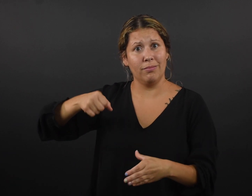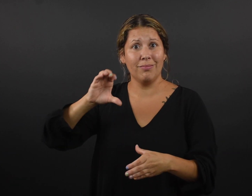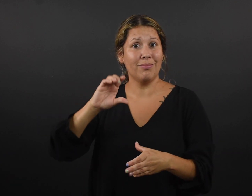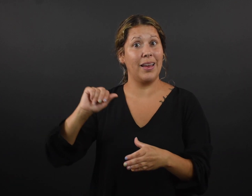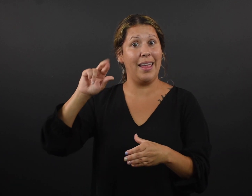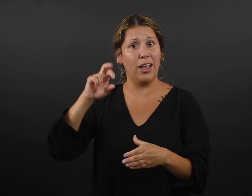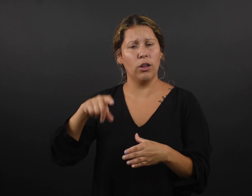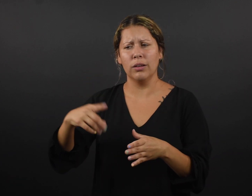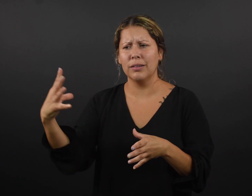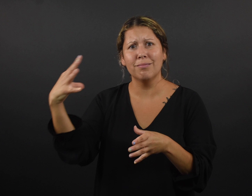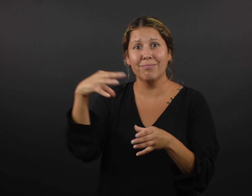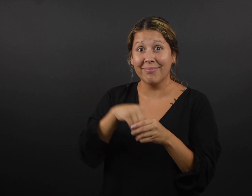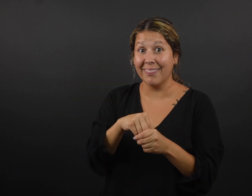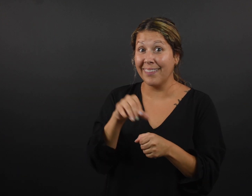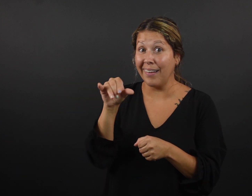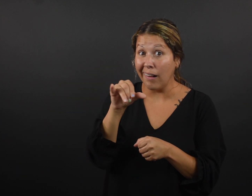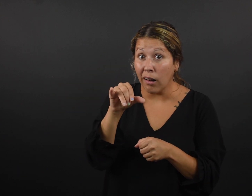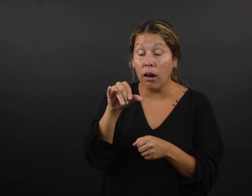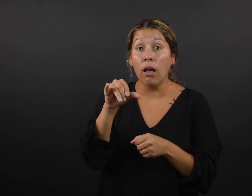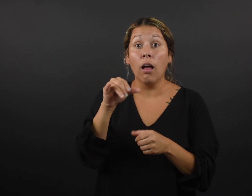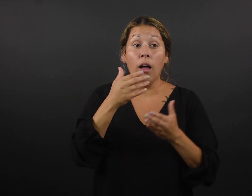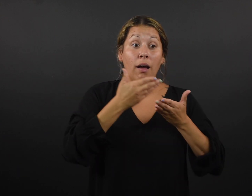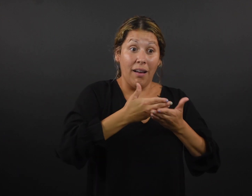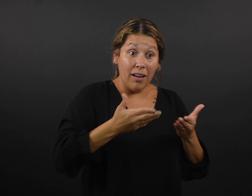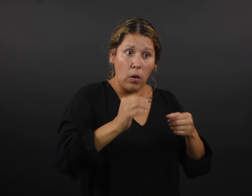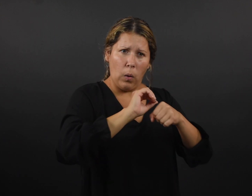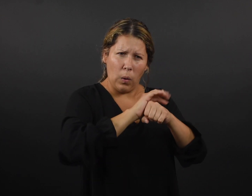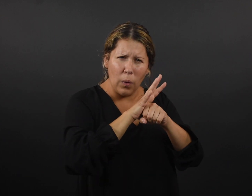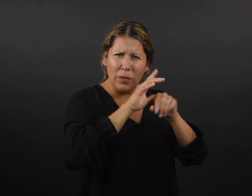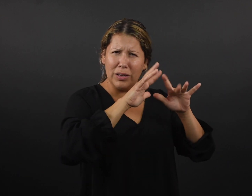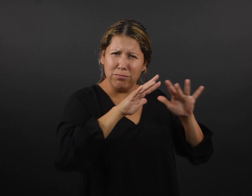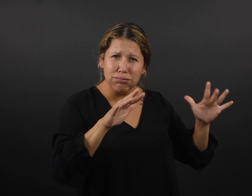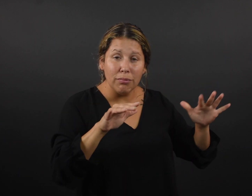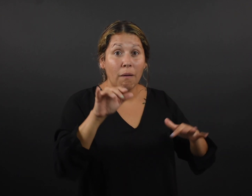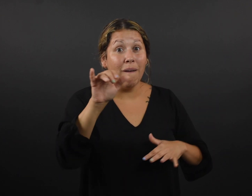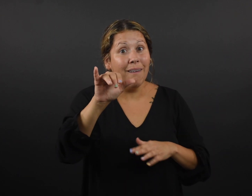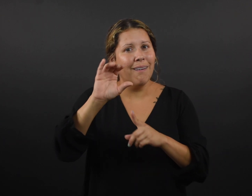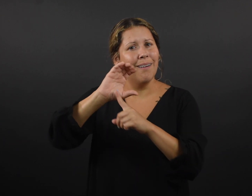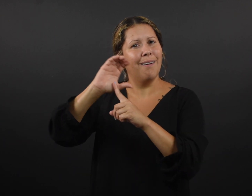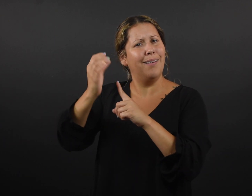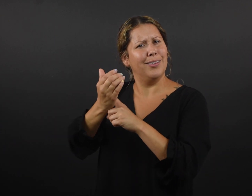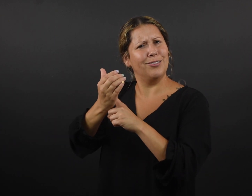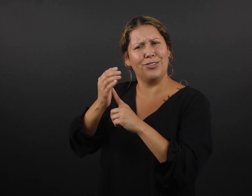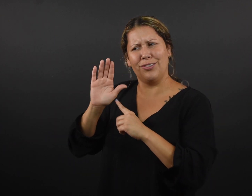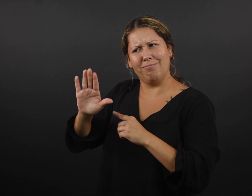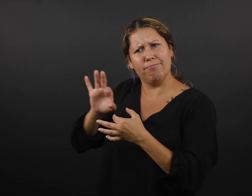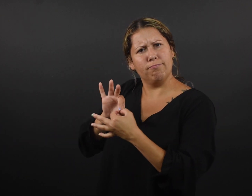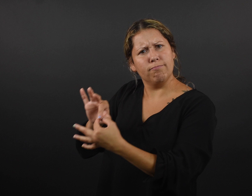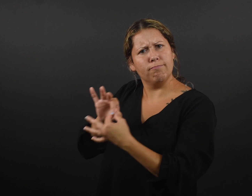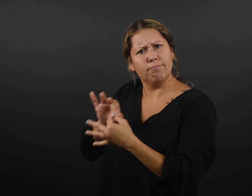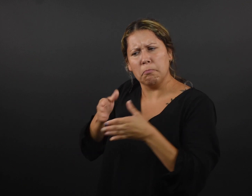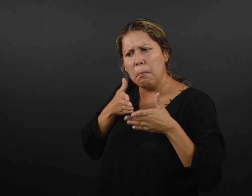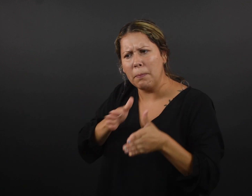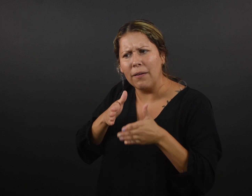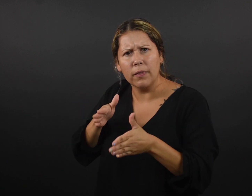The care bundles incorporate culturally grounded methods and current public health guidelines.